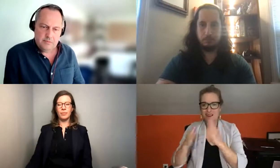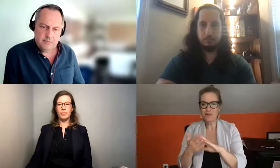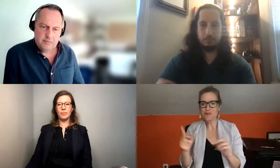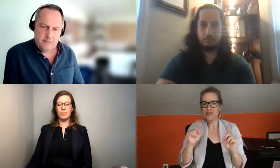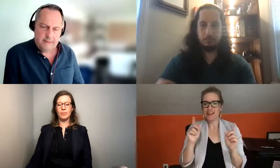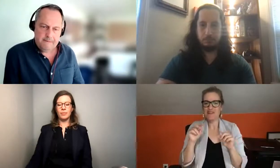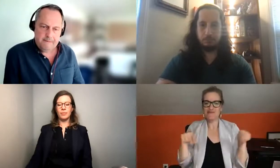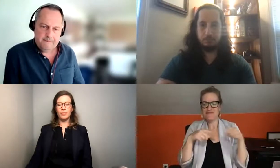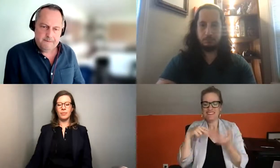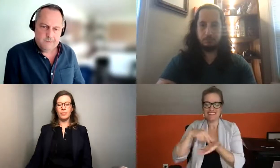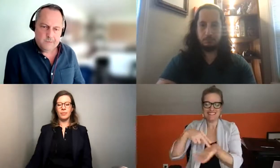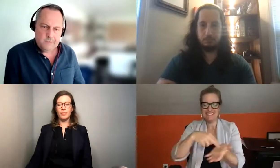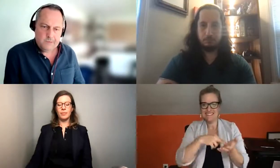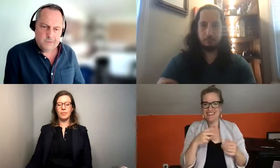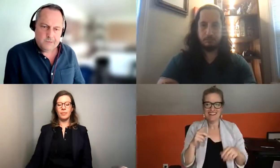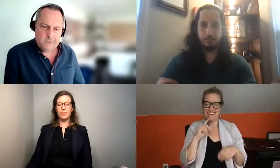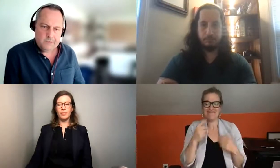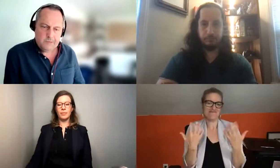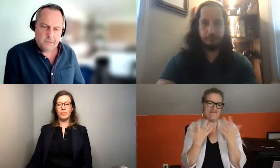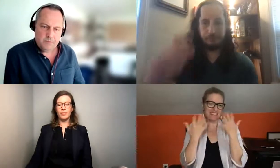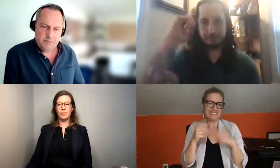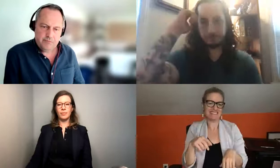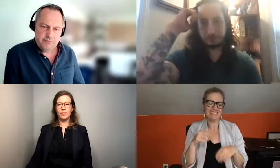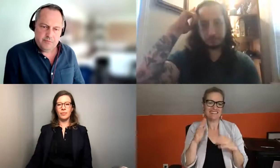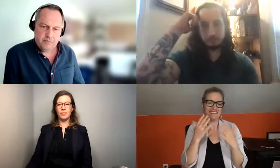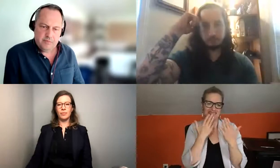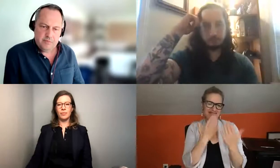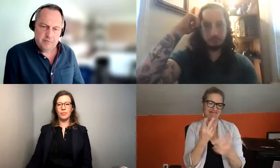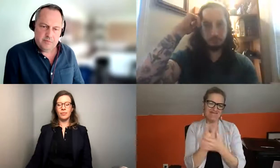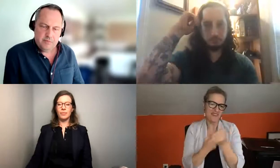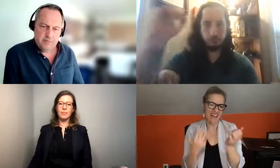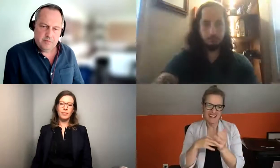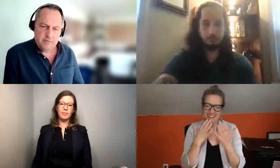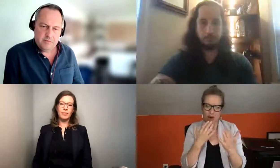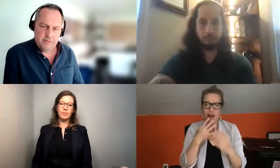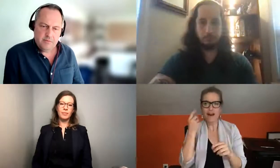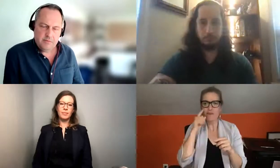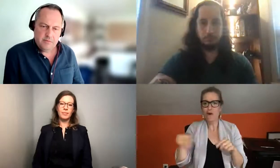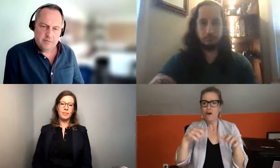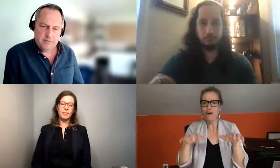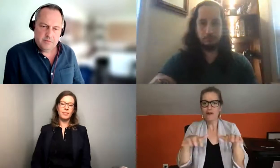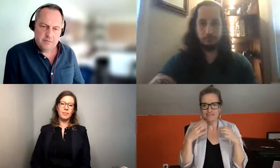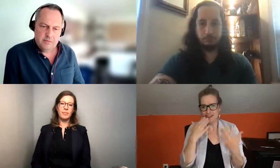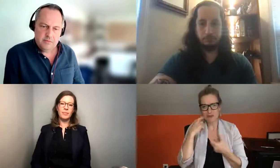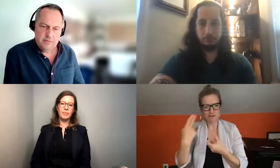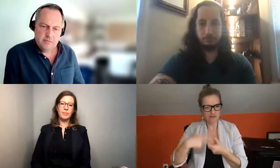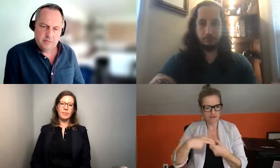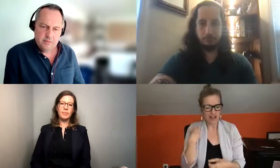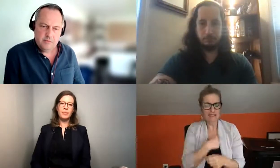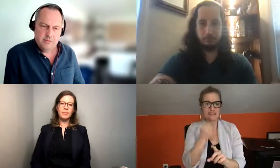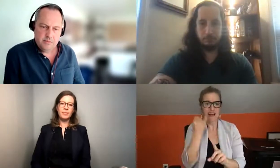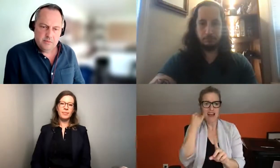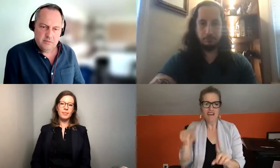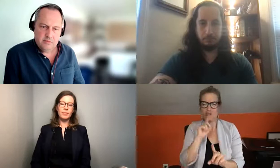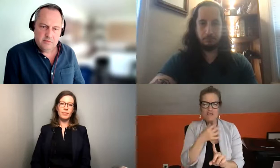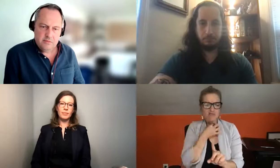data, the deaf community, the sign language community, where everyone stands and all these interconnections. So thank you both again.